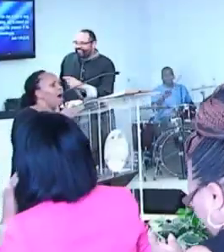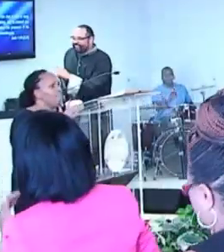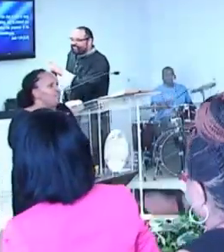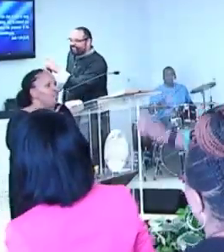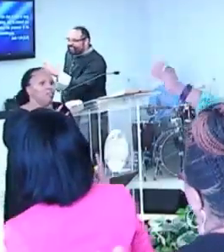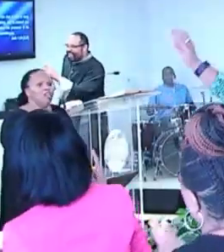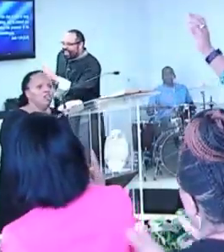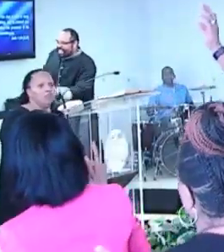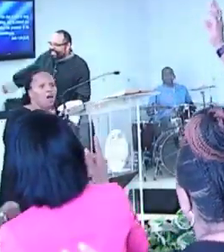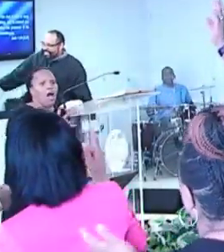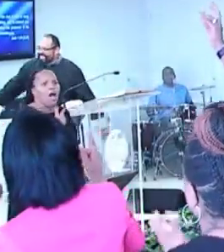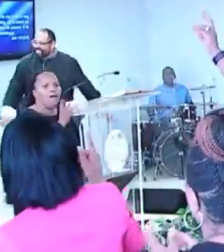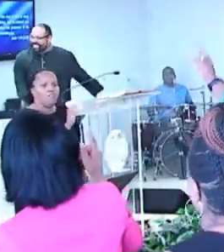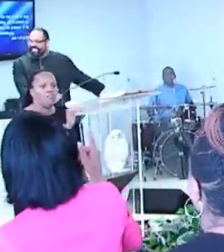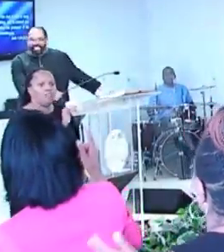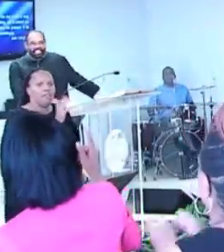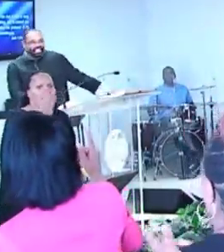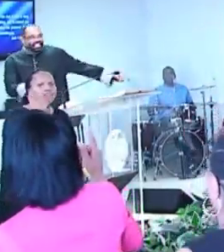I feel